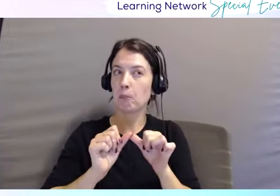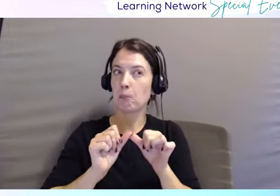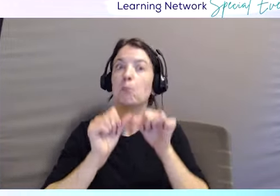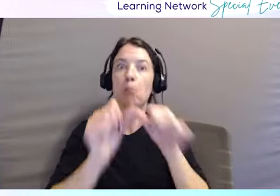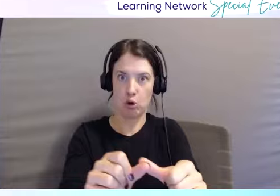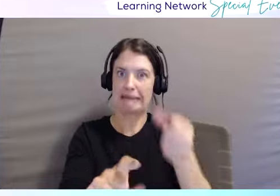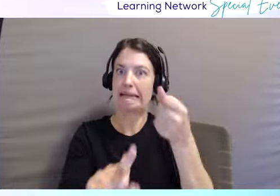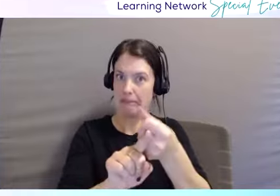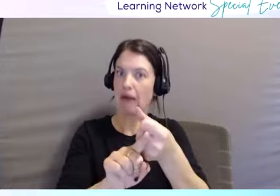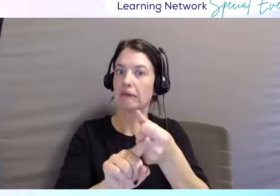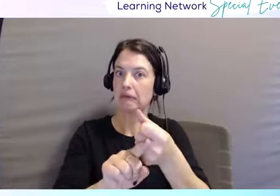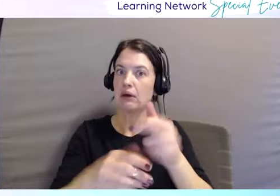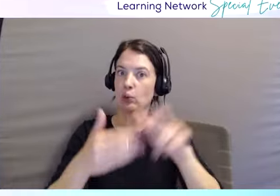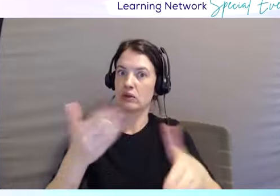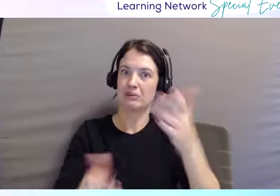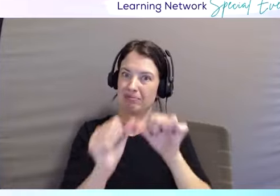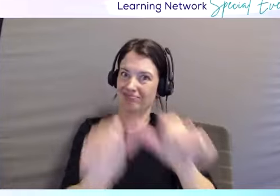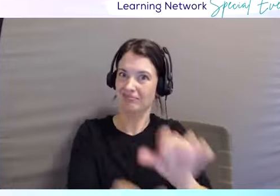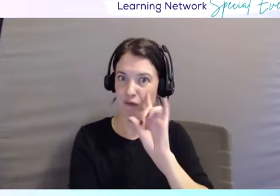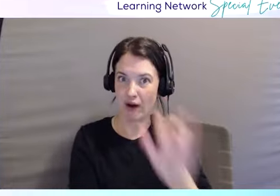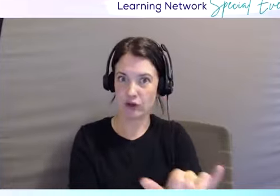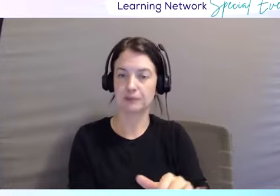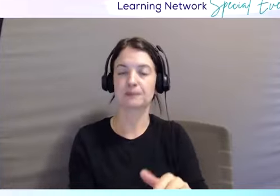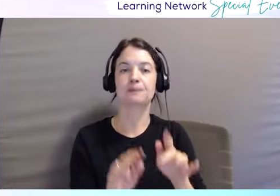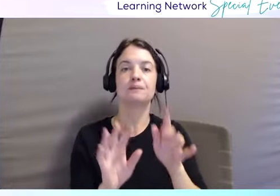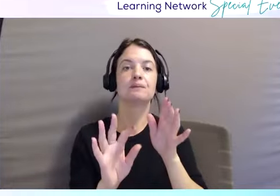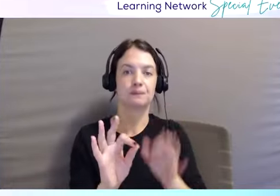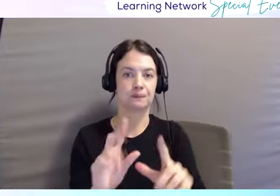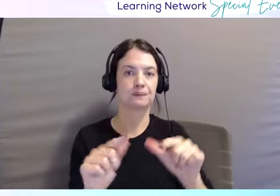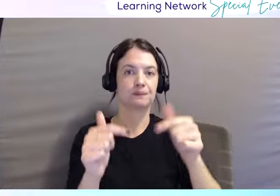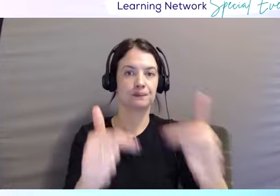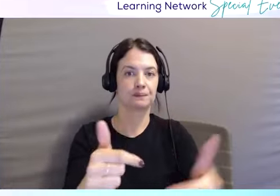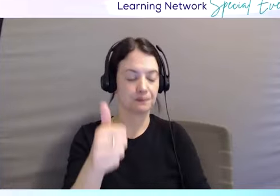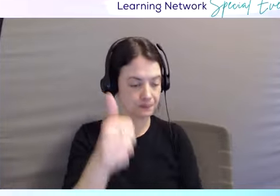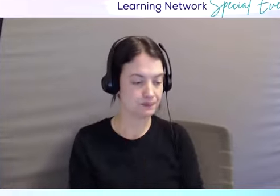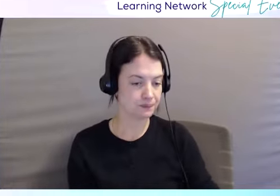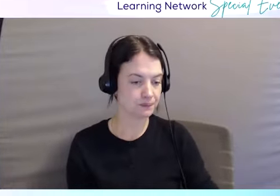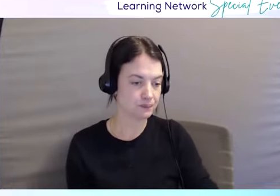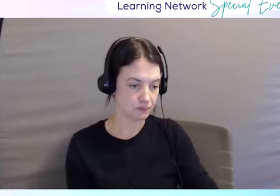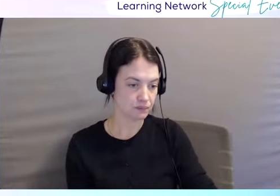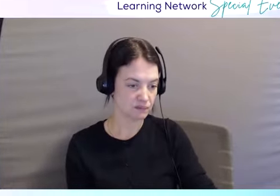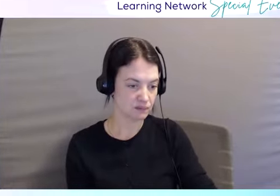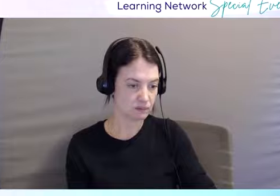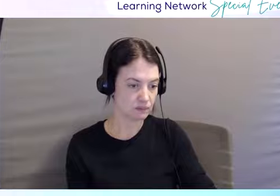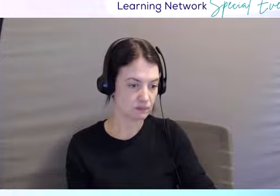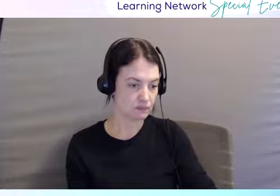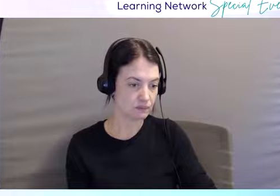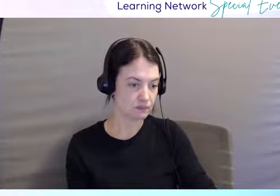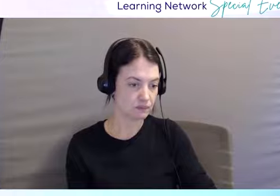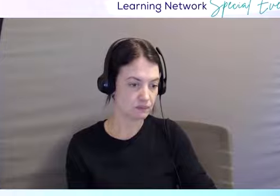impacts and permanent damage. So I would, we're not doing any of that research, but we certainly do follow it. And I would say